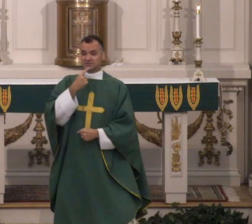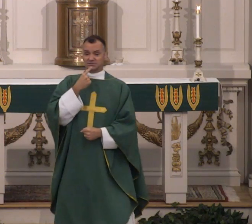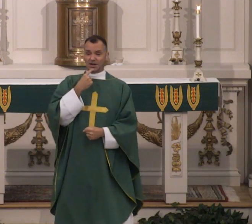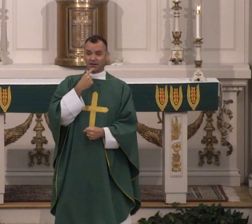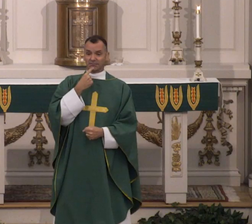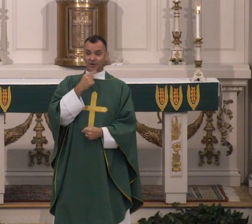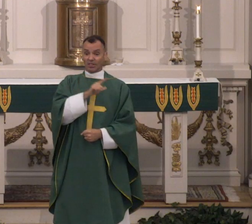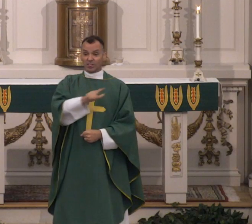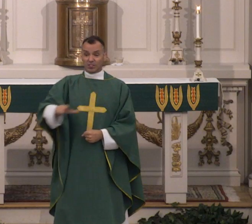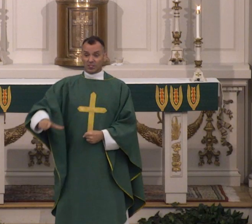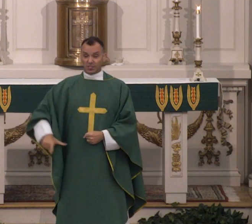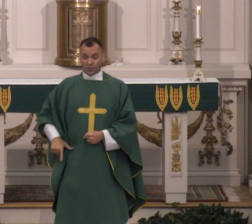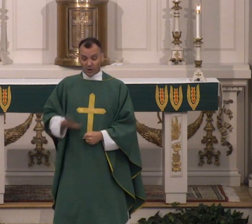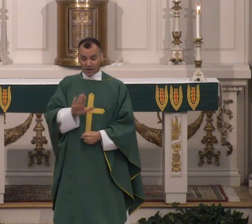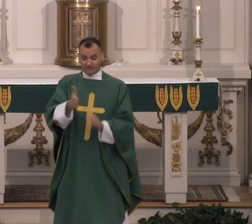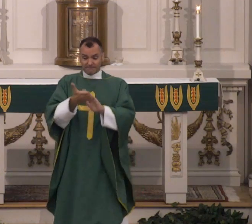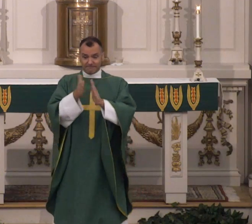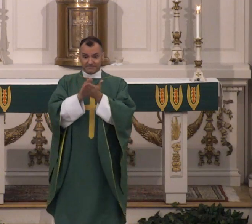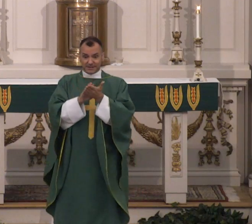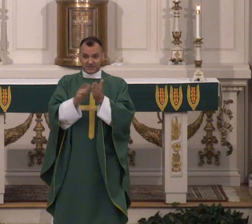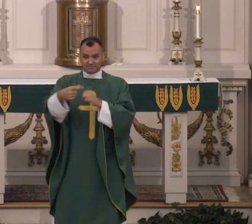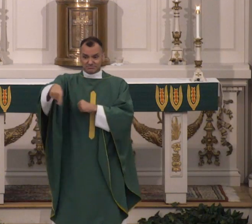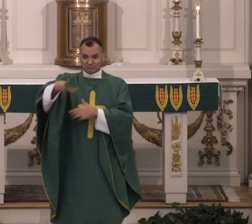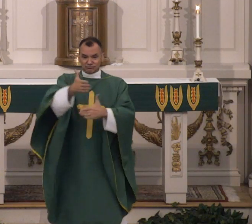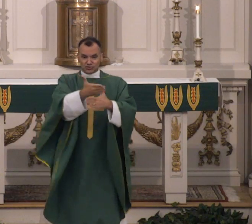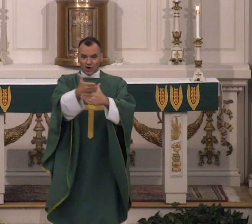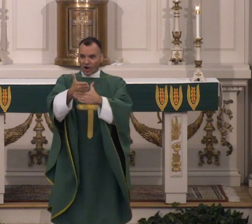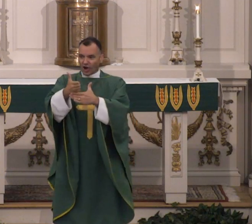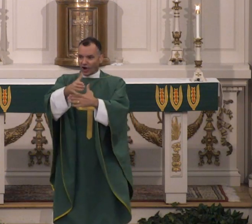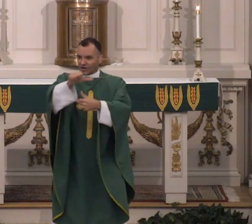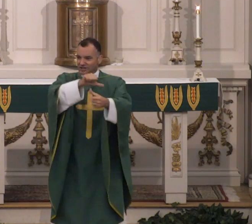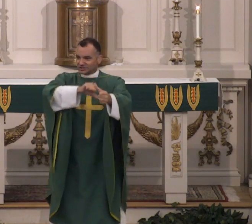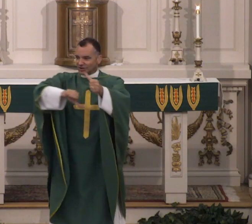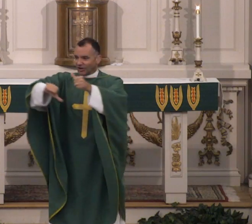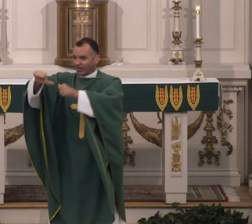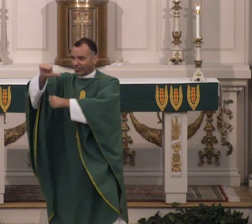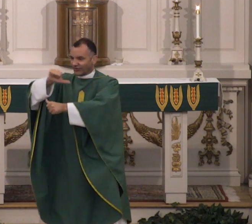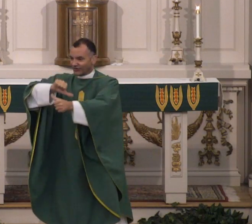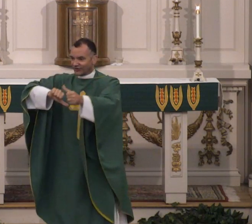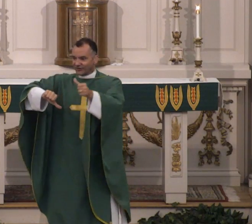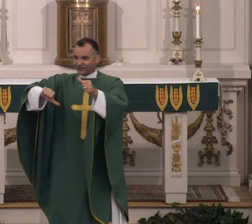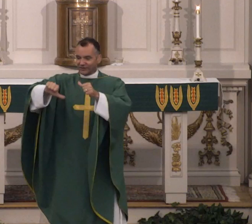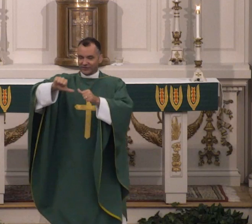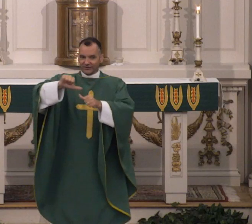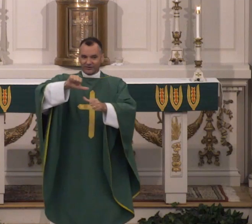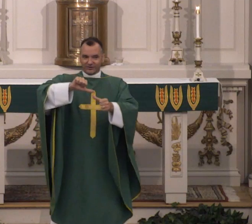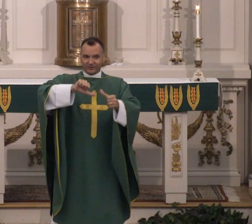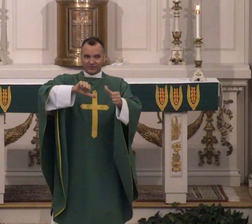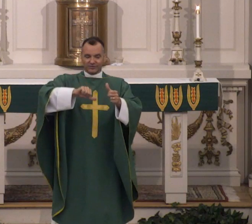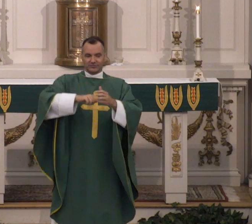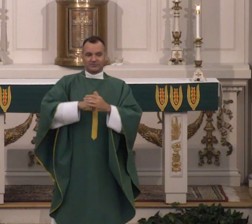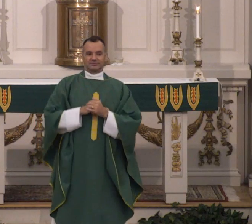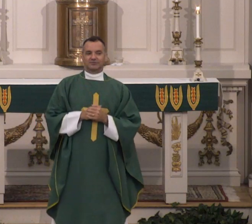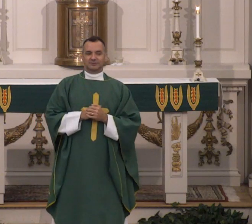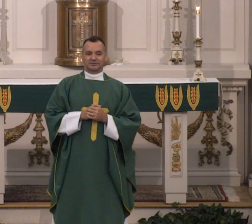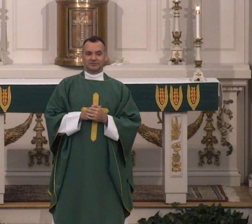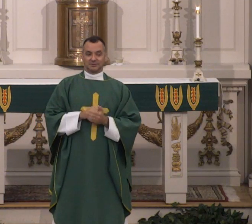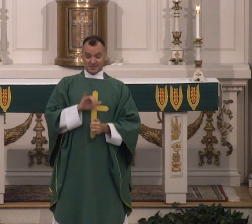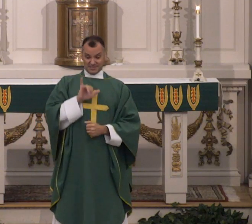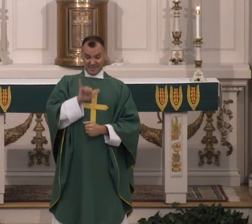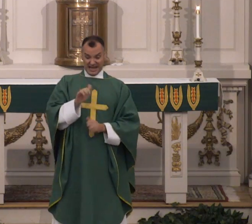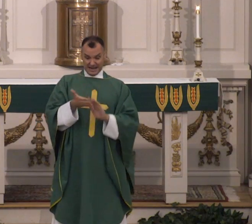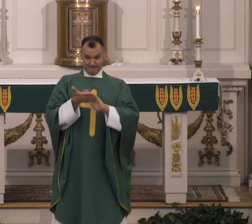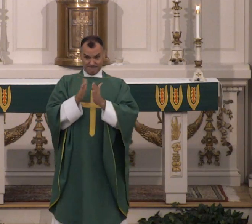And then the priest says, "The peace, let's share a sign of peace."